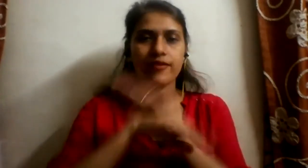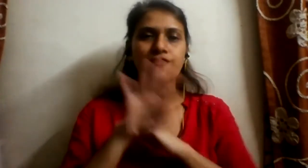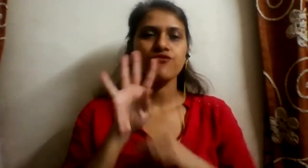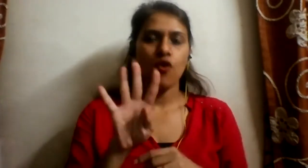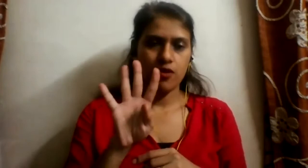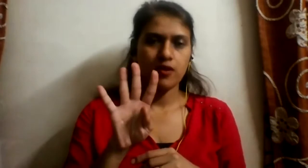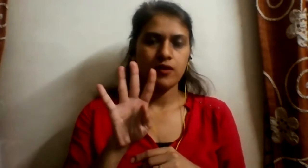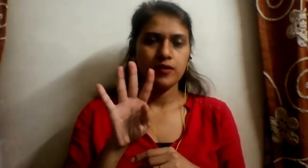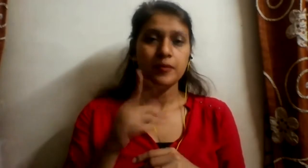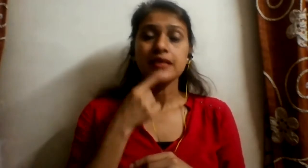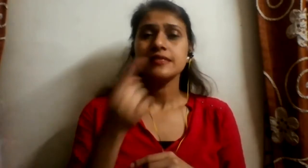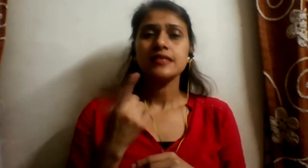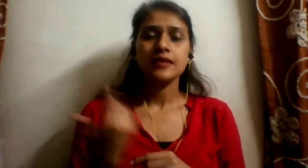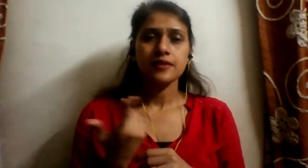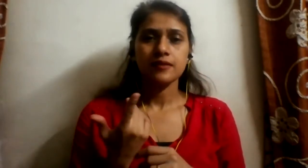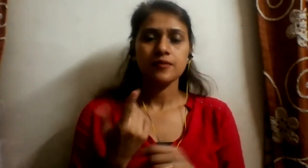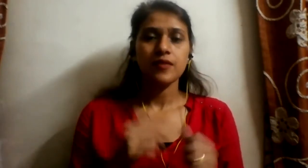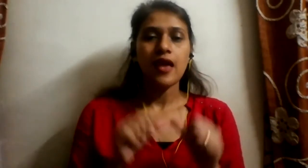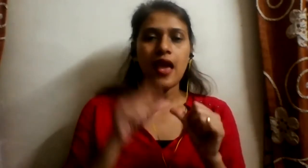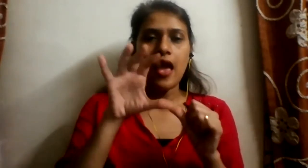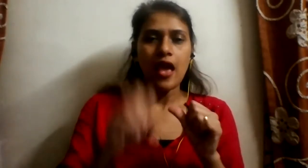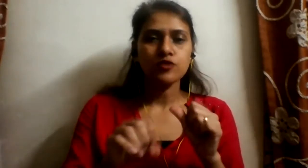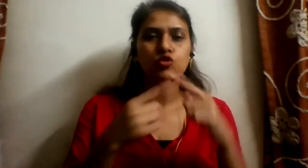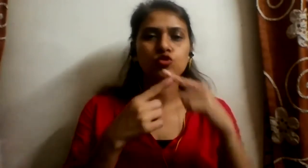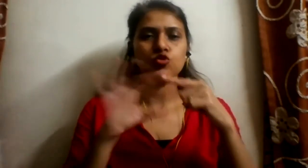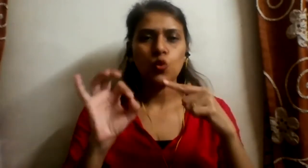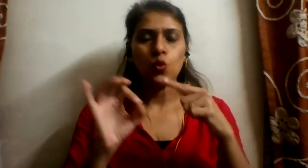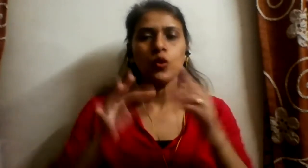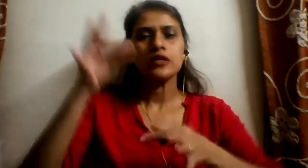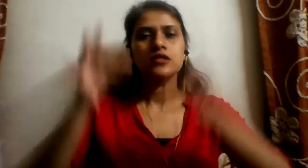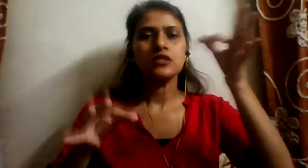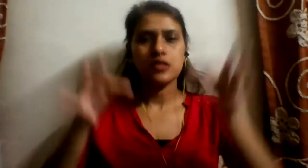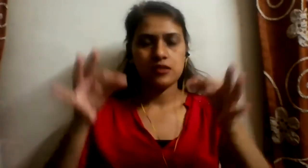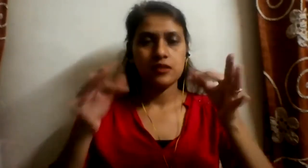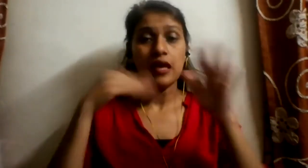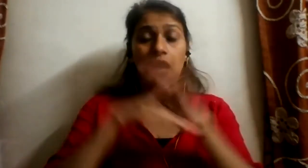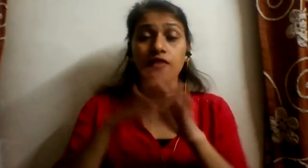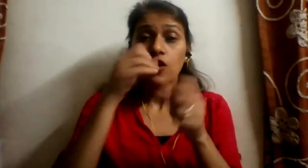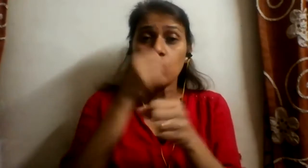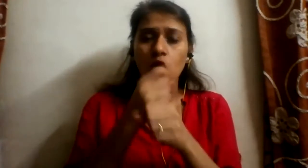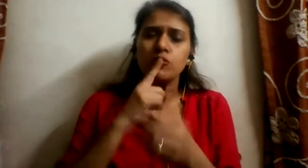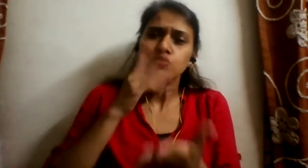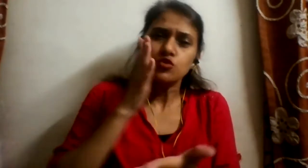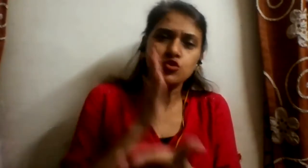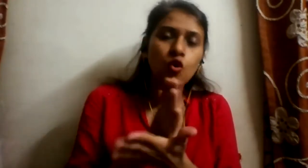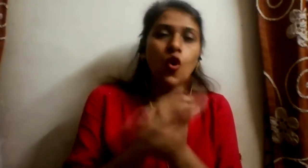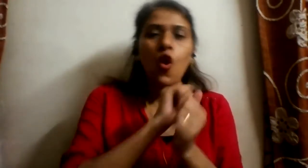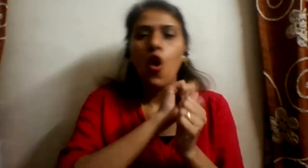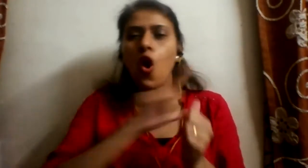talk about under the access to justice that the government shall ensure all their public documents in accessible